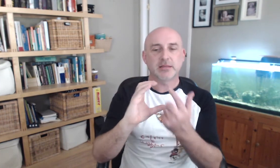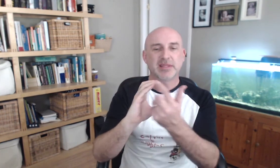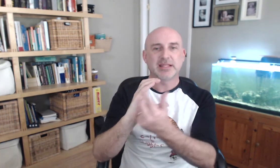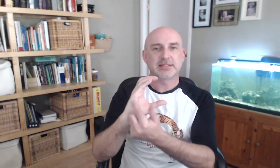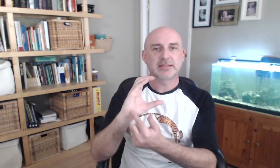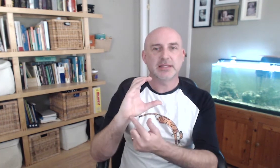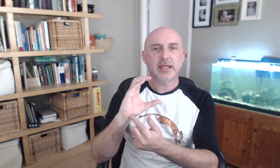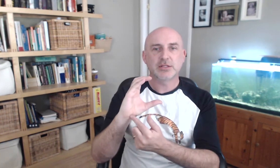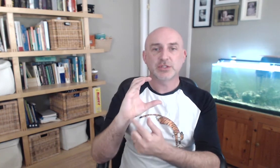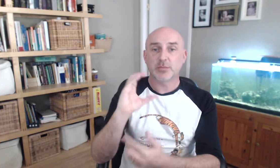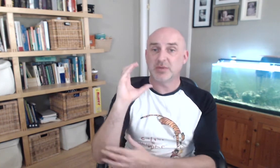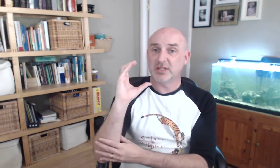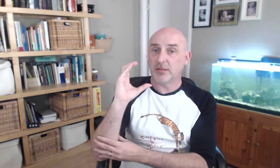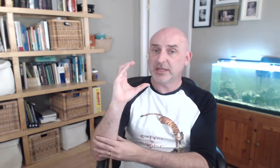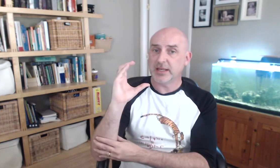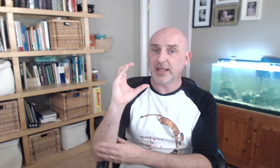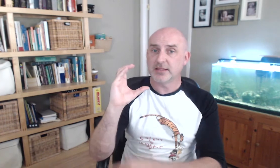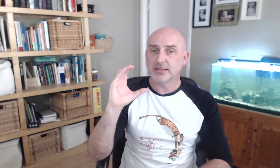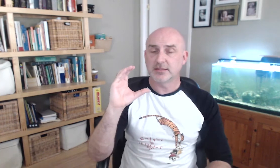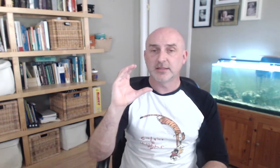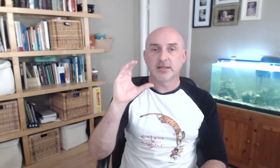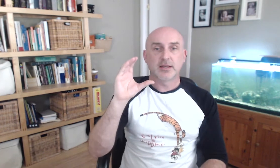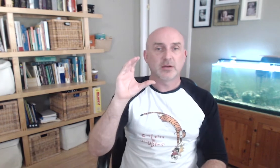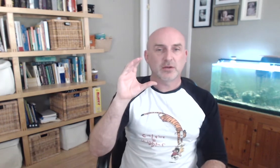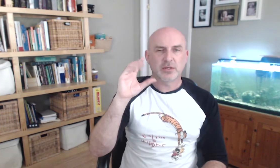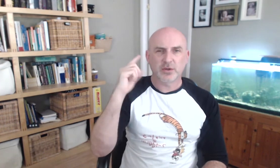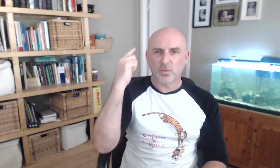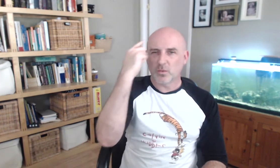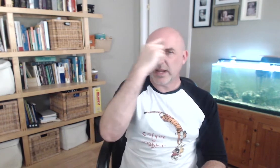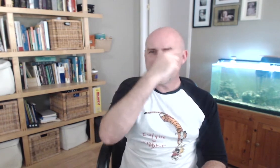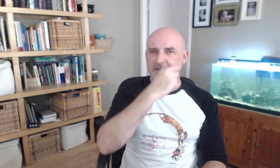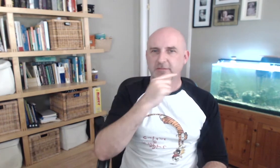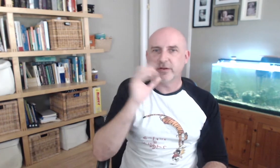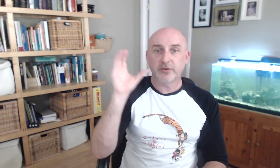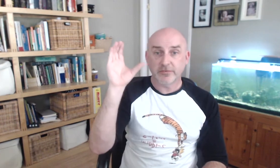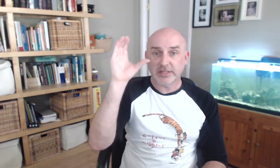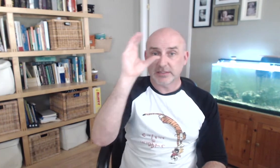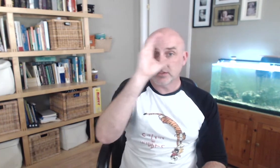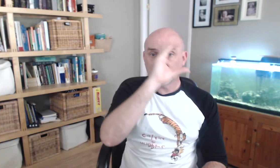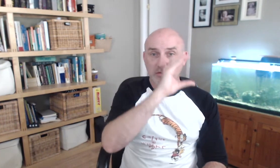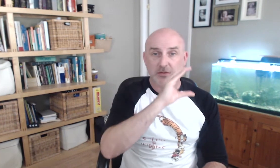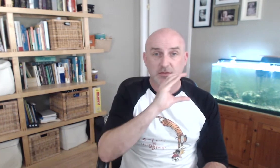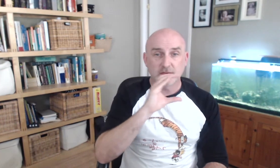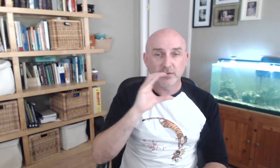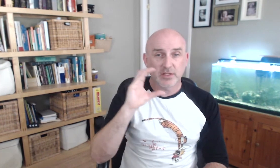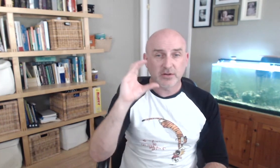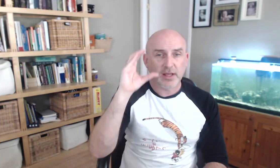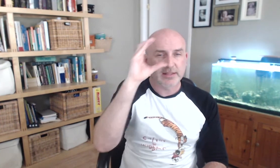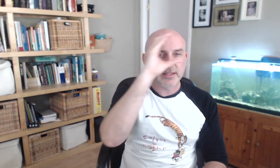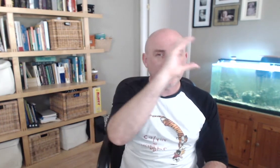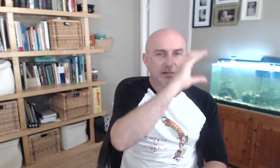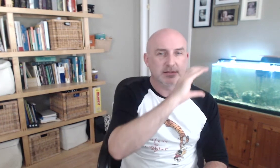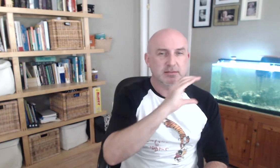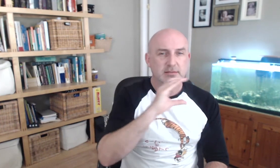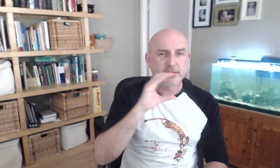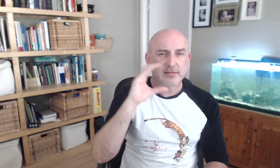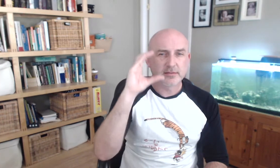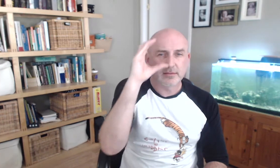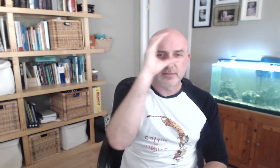that C hand-shaped dominant hand, going to go right in front of your face in circles in front of your eyes like this.